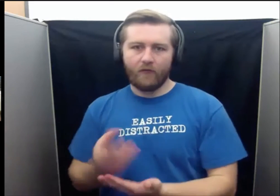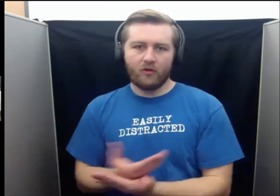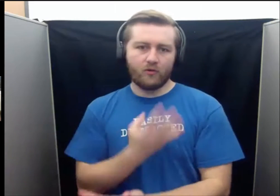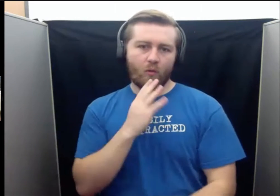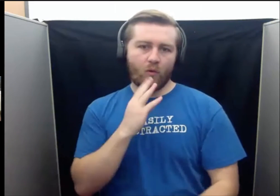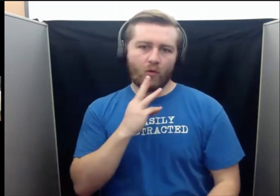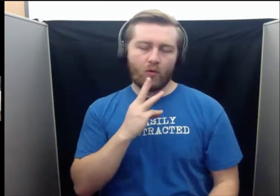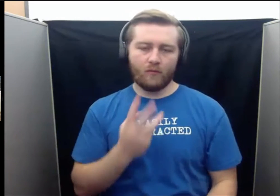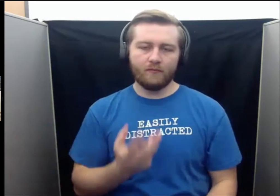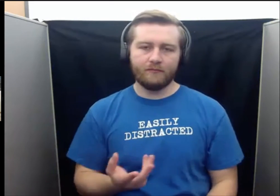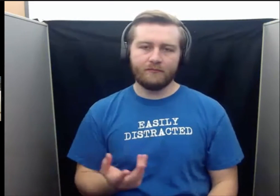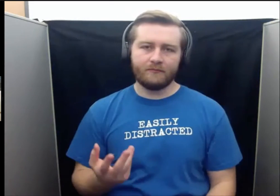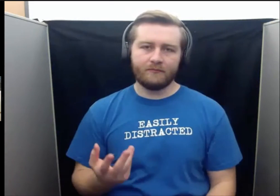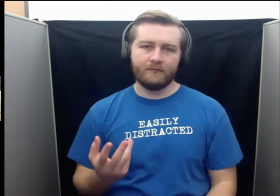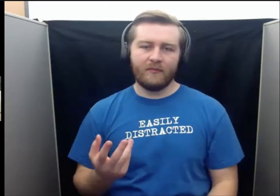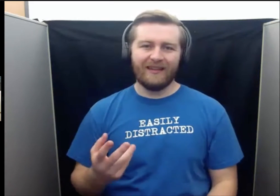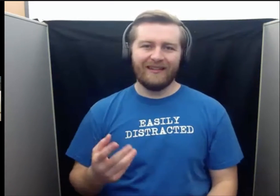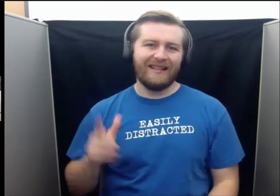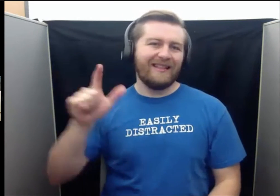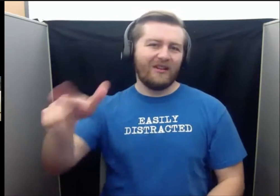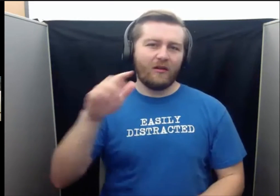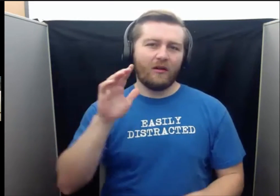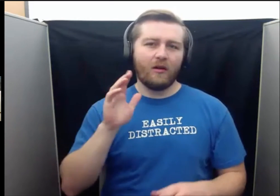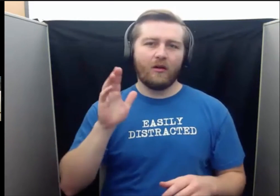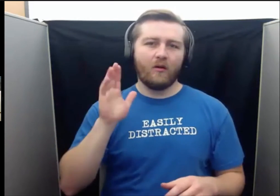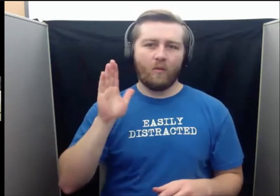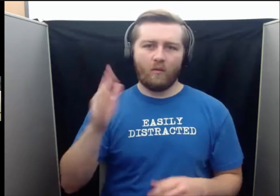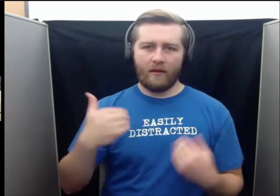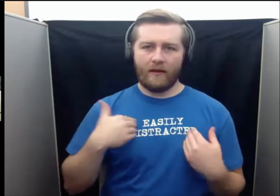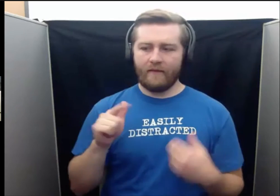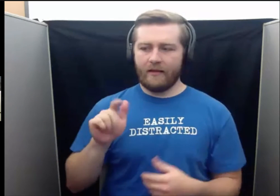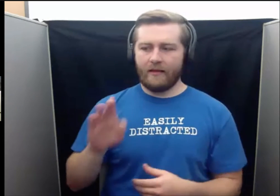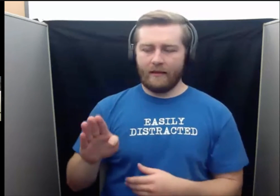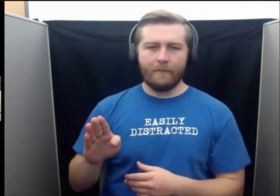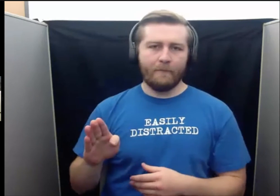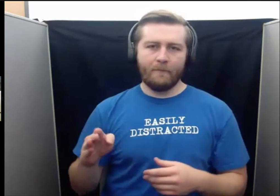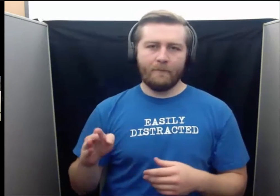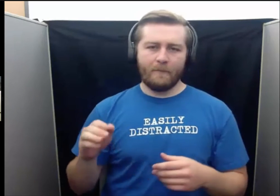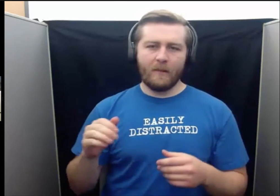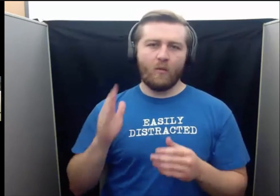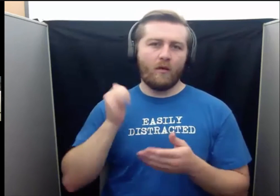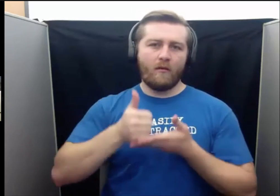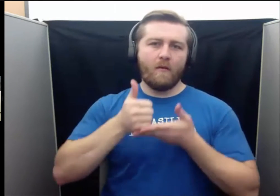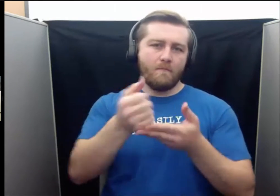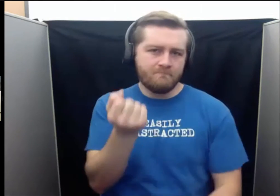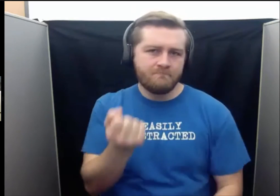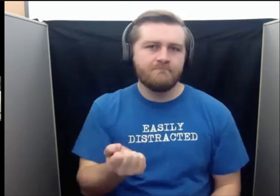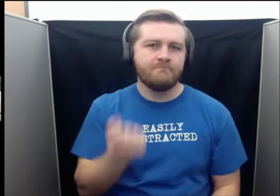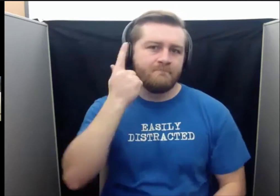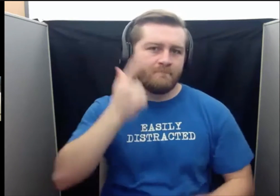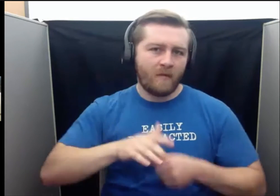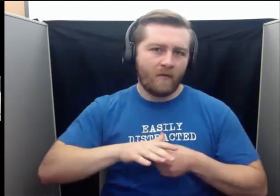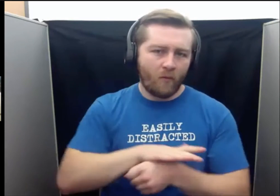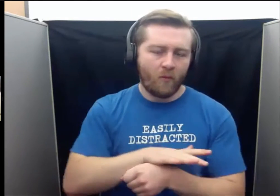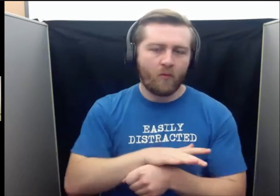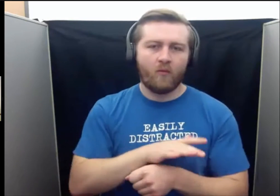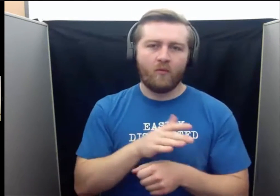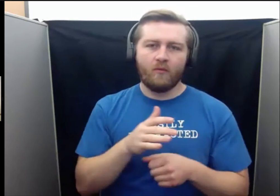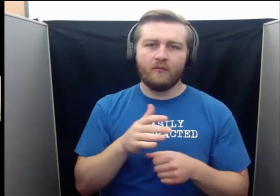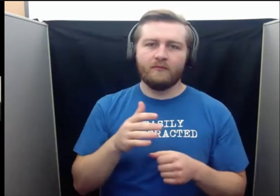here that's going to look at that in a little bit more detail and give you a better chance to understand that it's a cooling